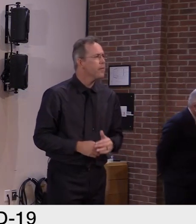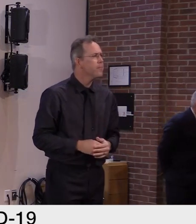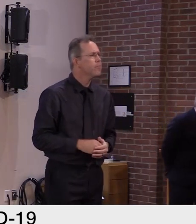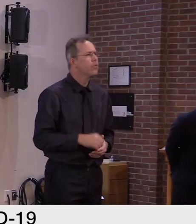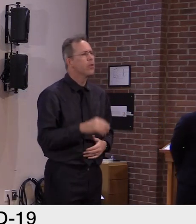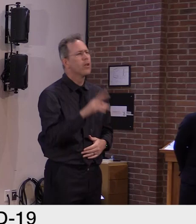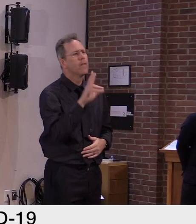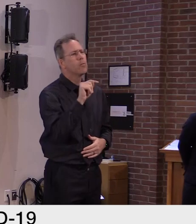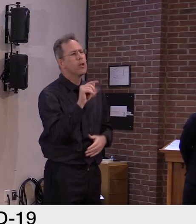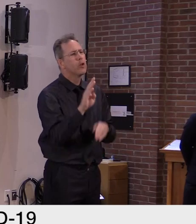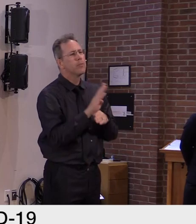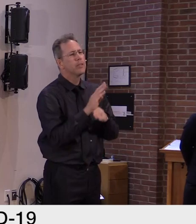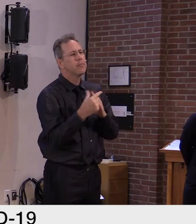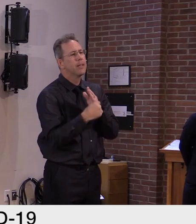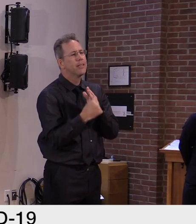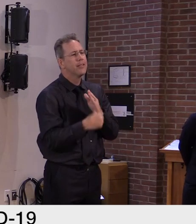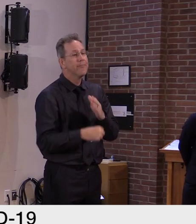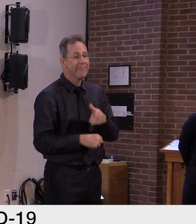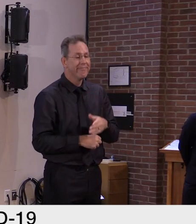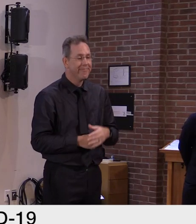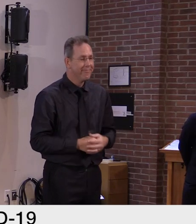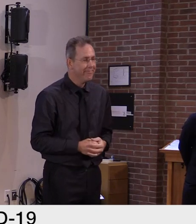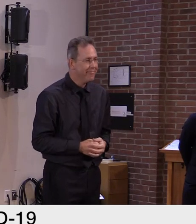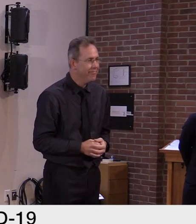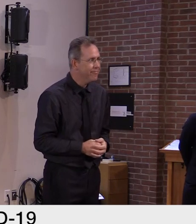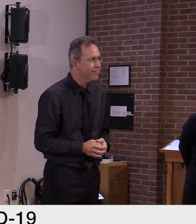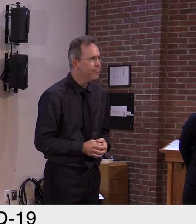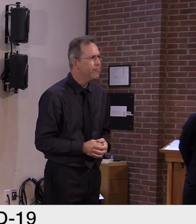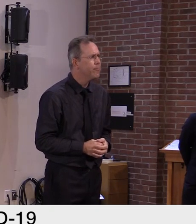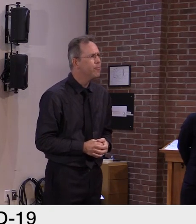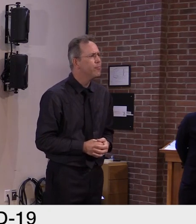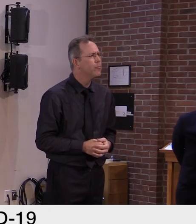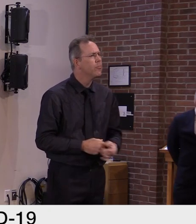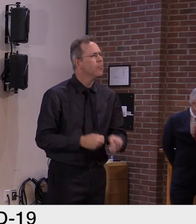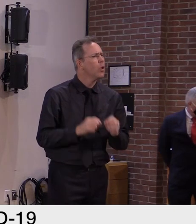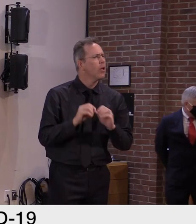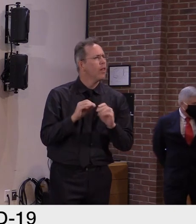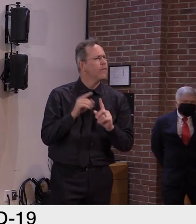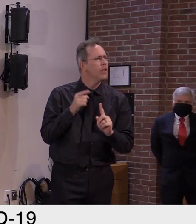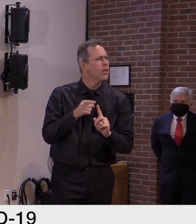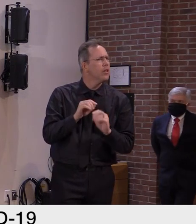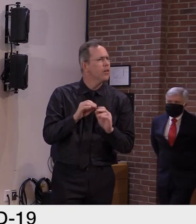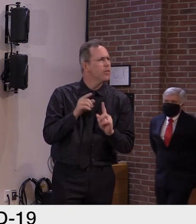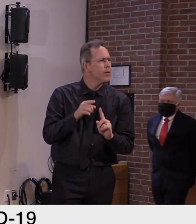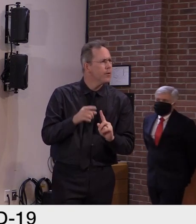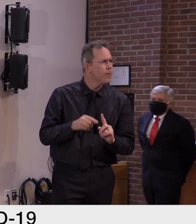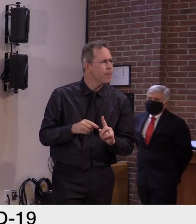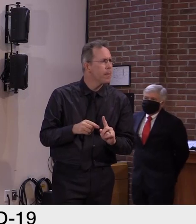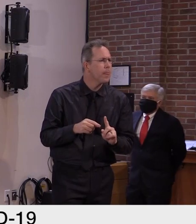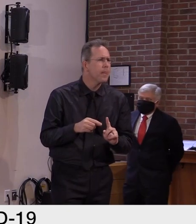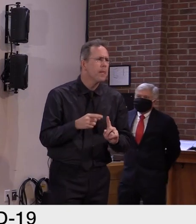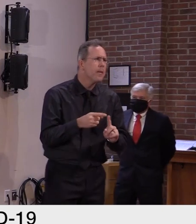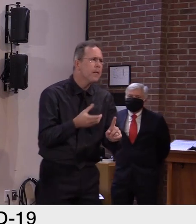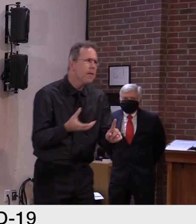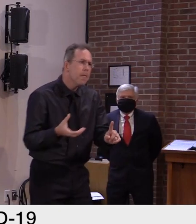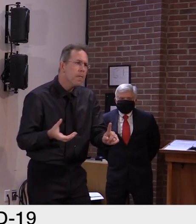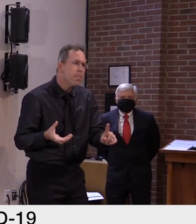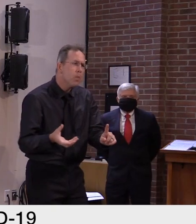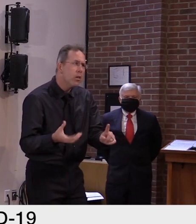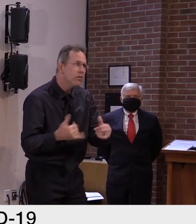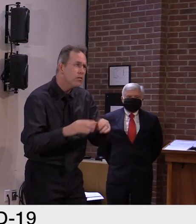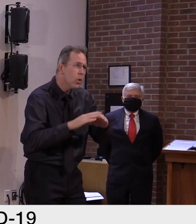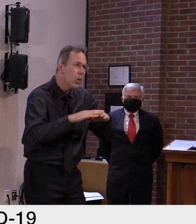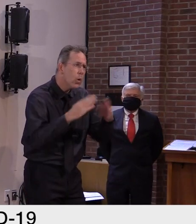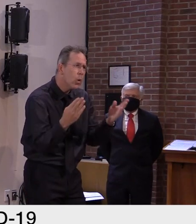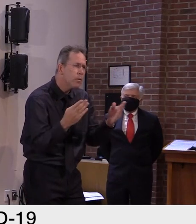Magazine. Hi, Governor. Just to be clear, bowling alleys are still open. You just can't go with anybody but someone in your household, and gyms